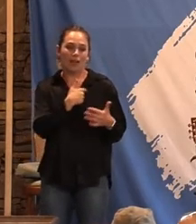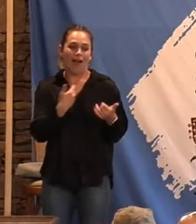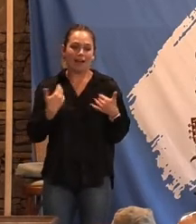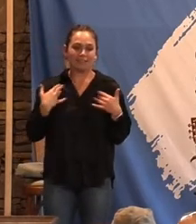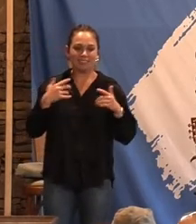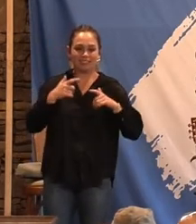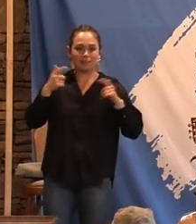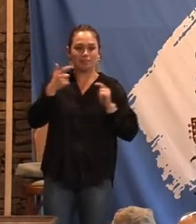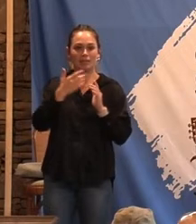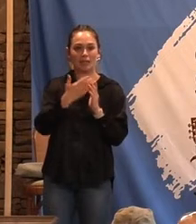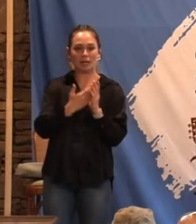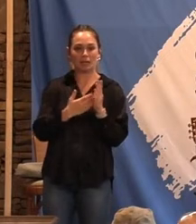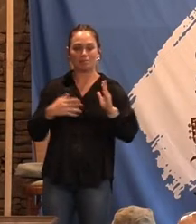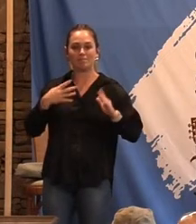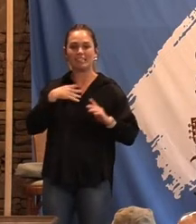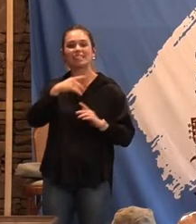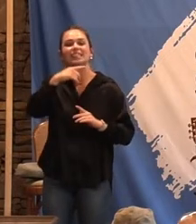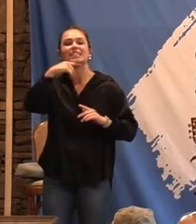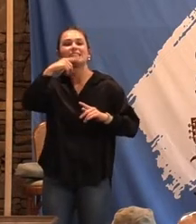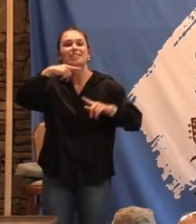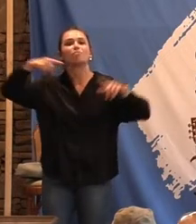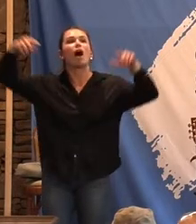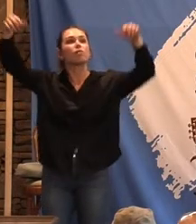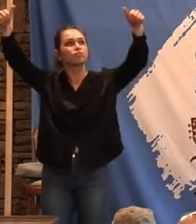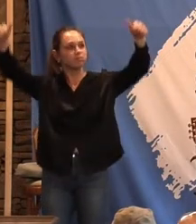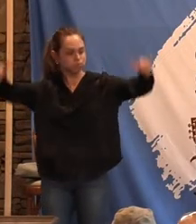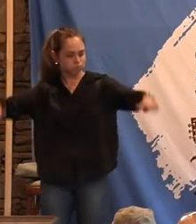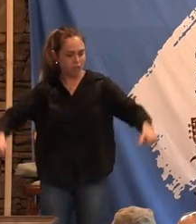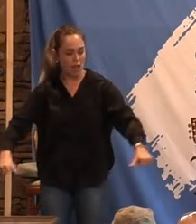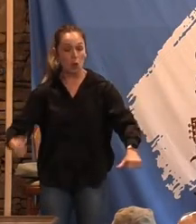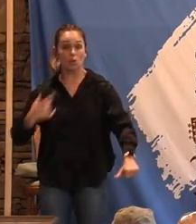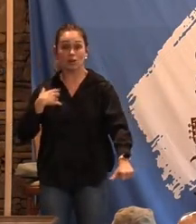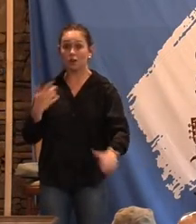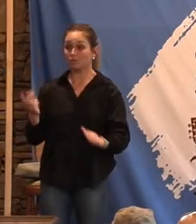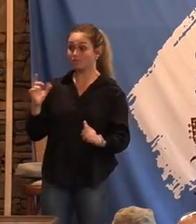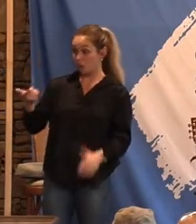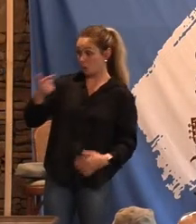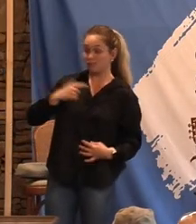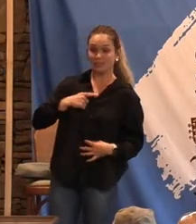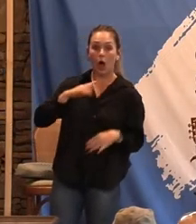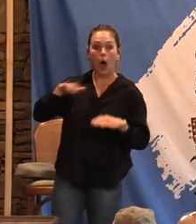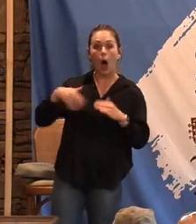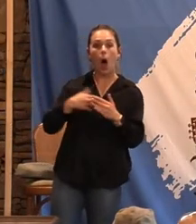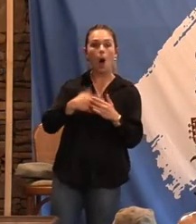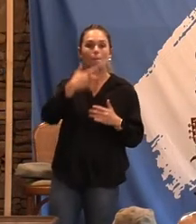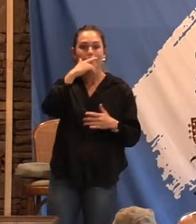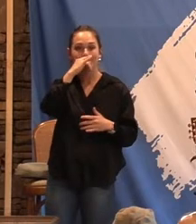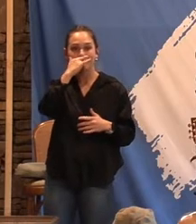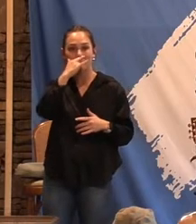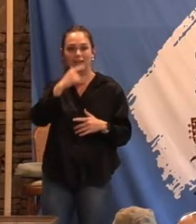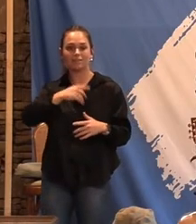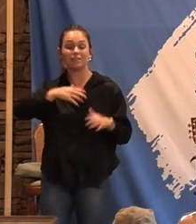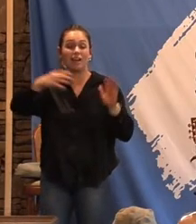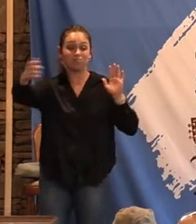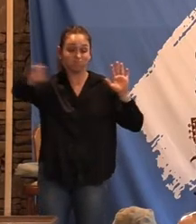this big piece of sheet metal hanging there. And when they gave us our cue, all my kids commenced to banging on it with these padded